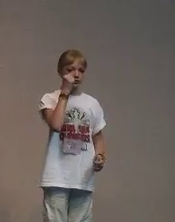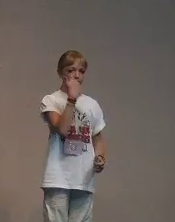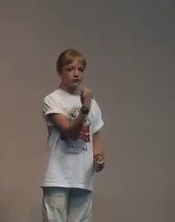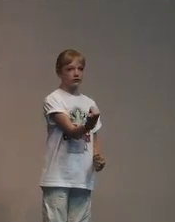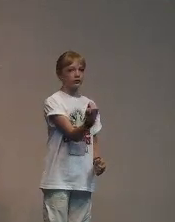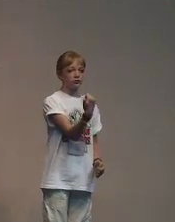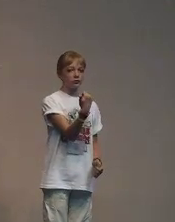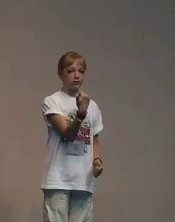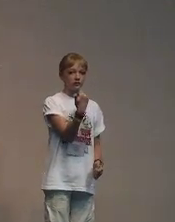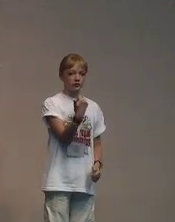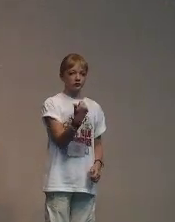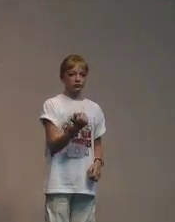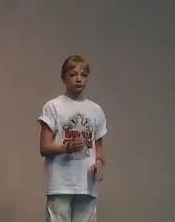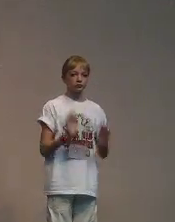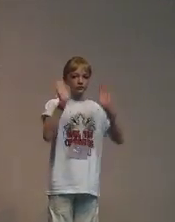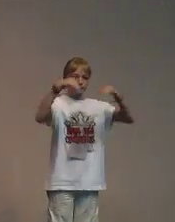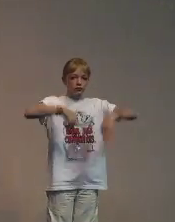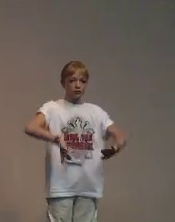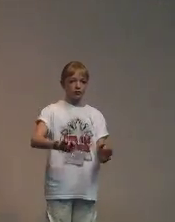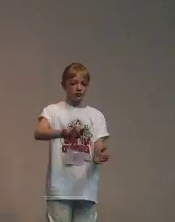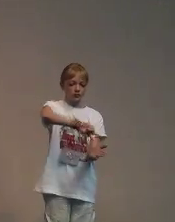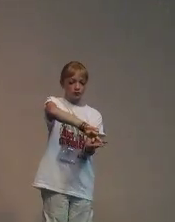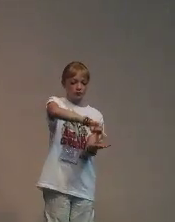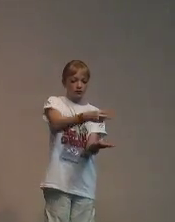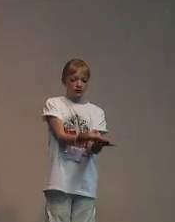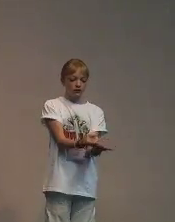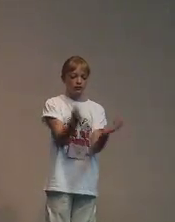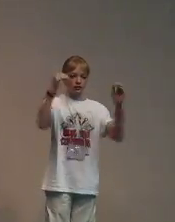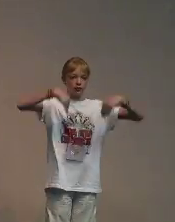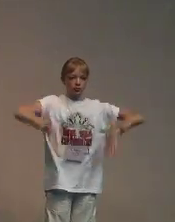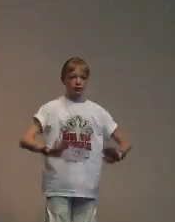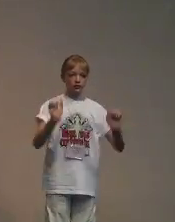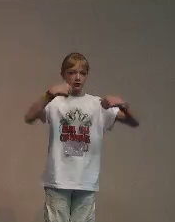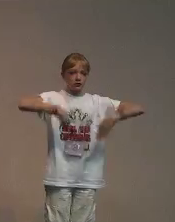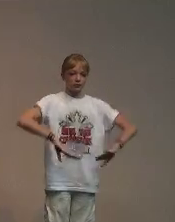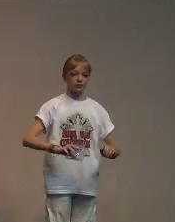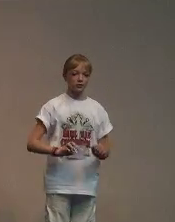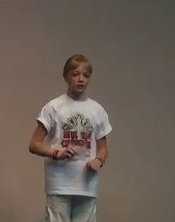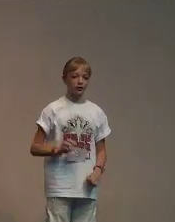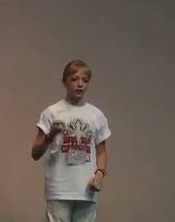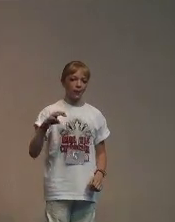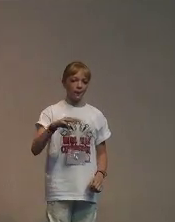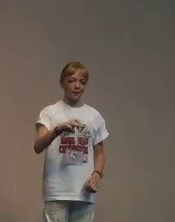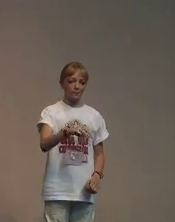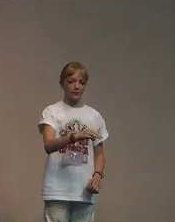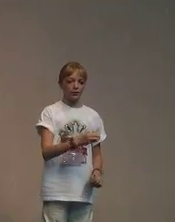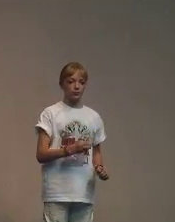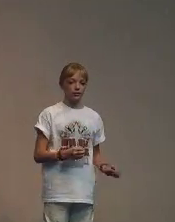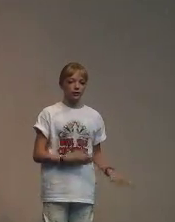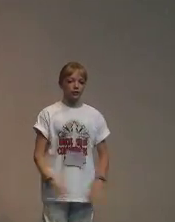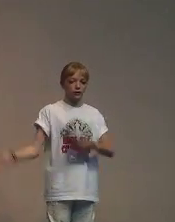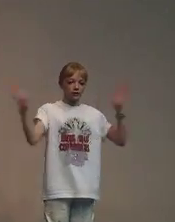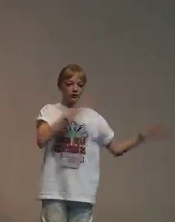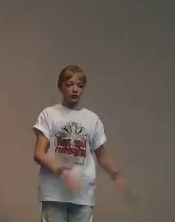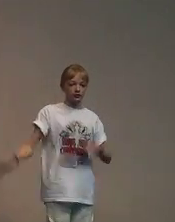to follow, away tossed in the ocean The paper in the